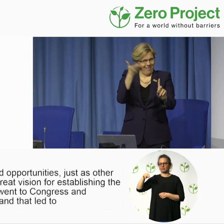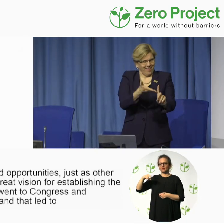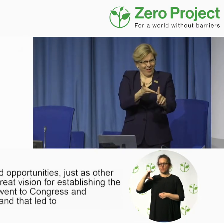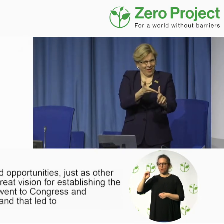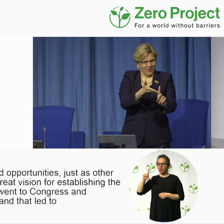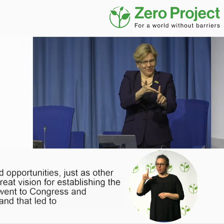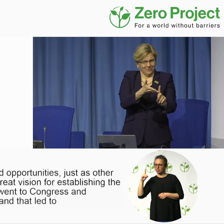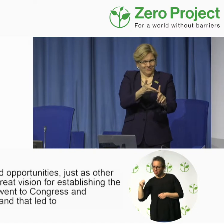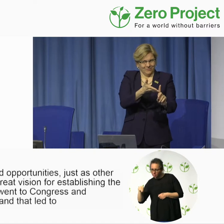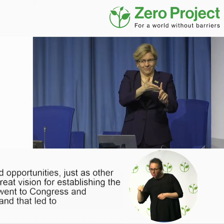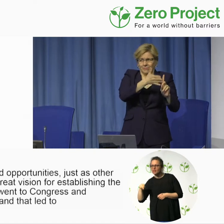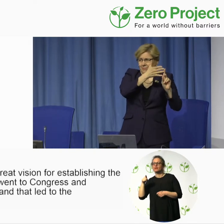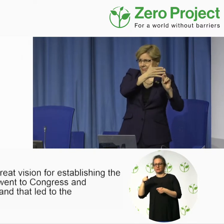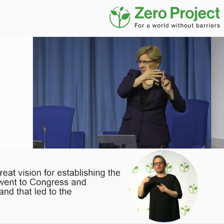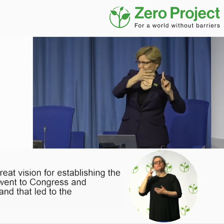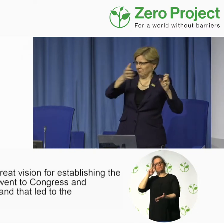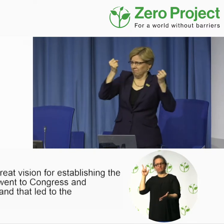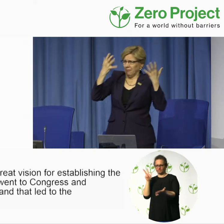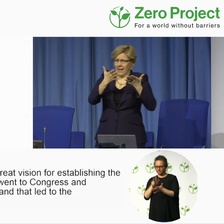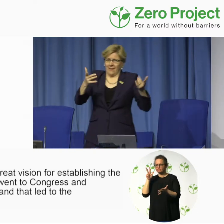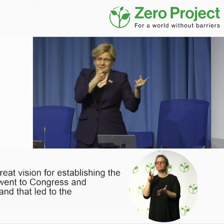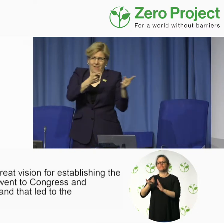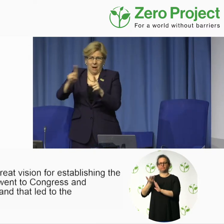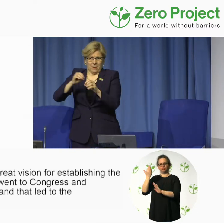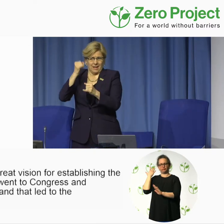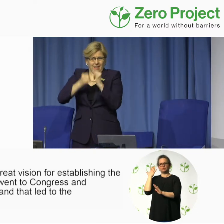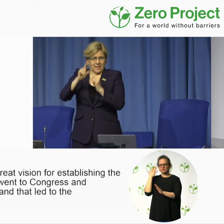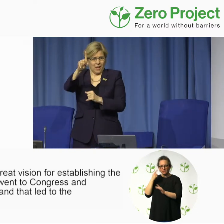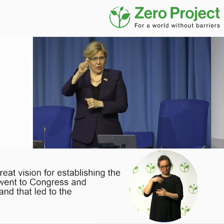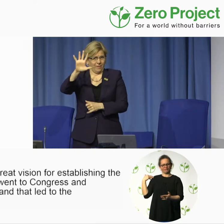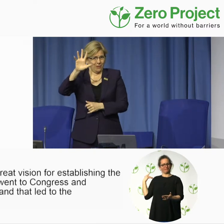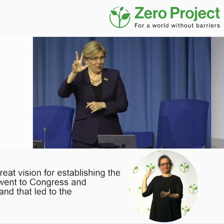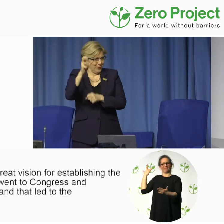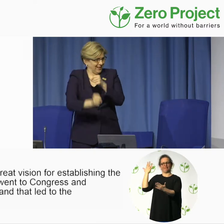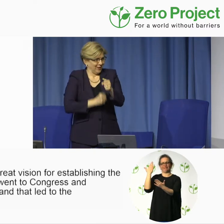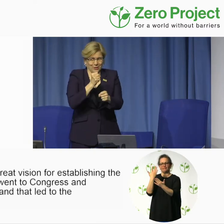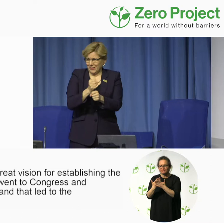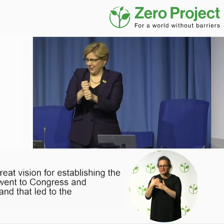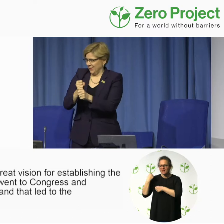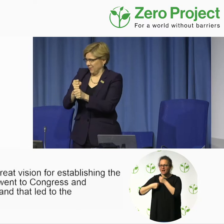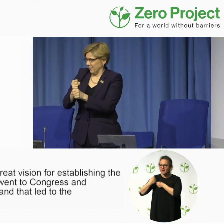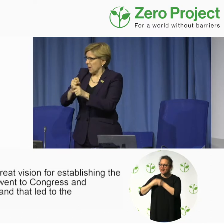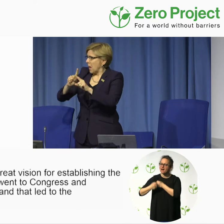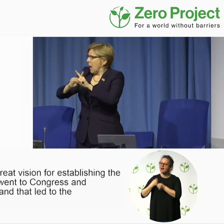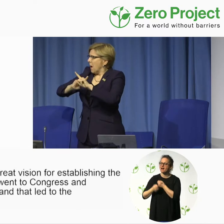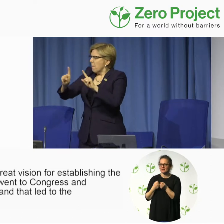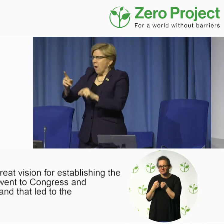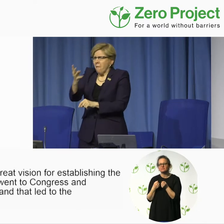led to the establishment of Gallaudet. But the story did not end there. In the last